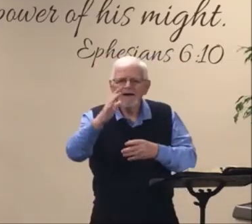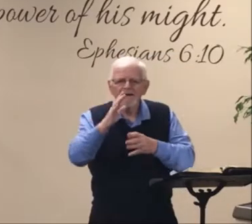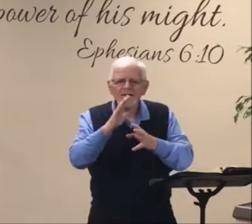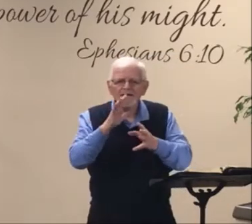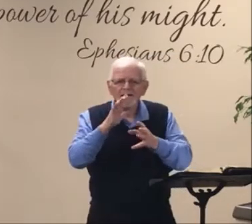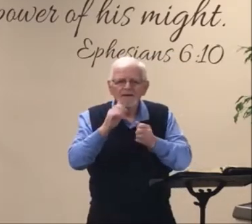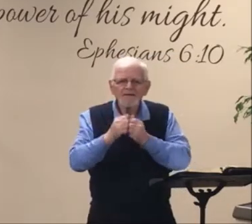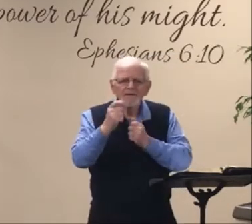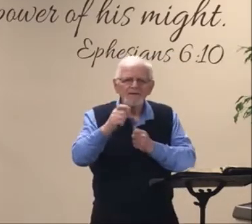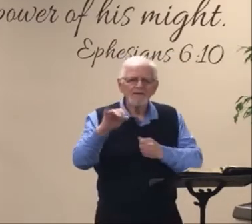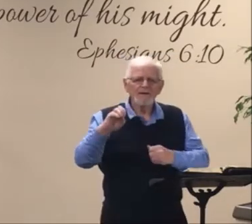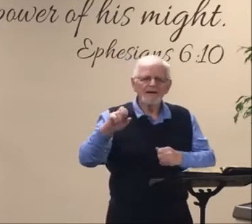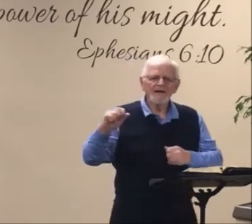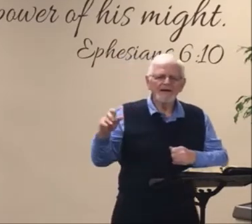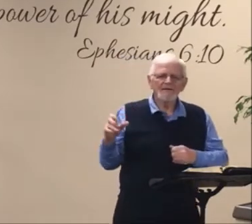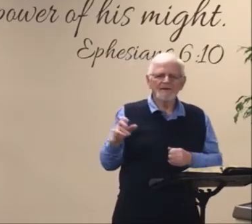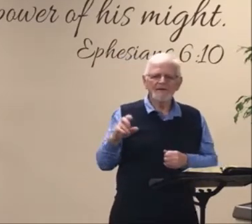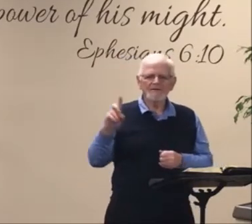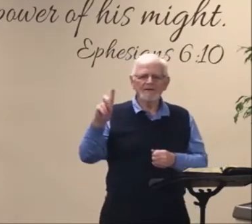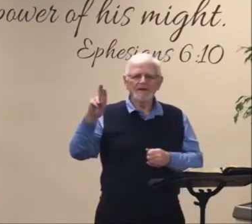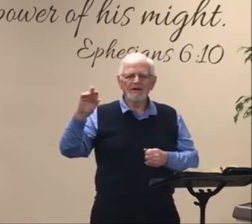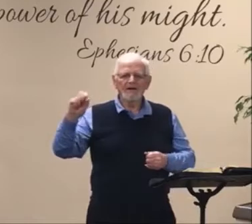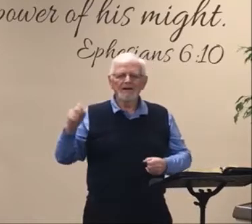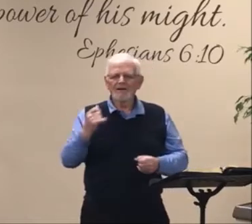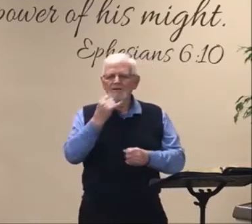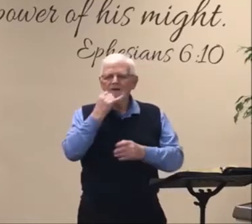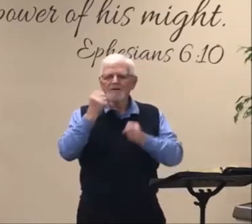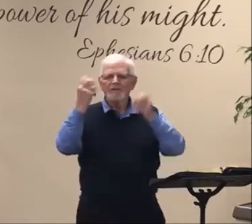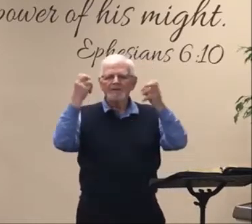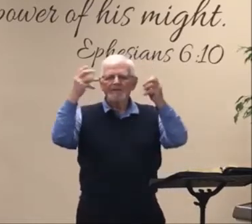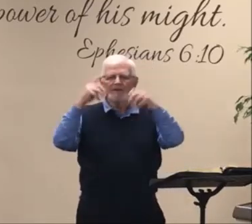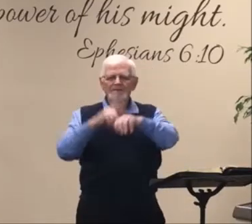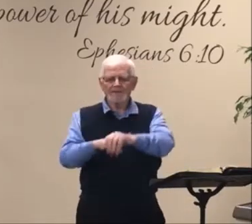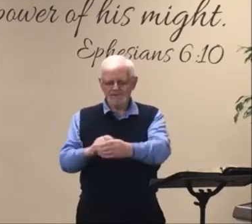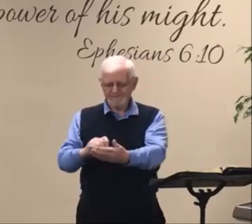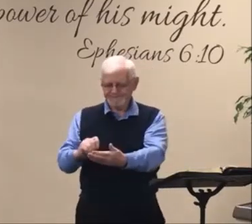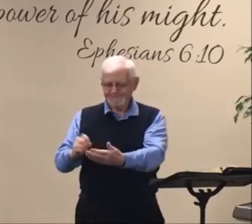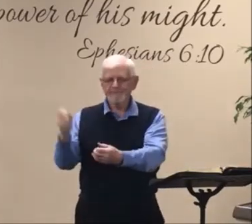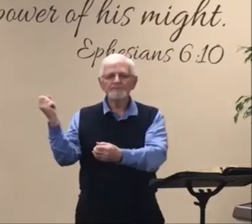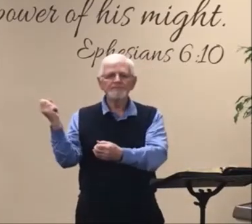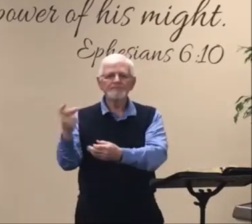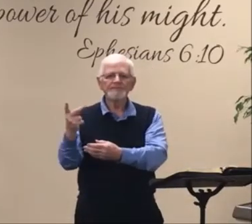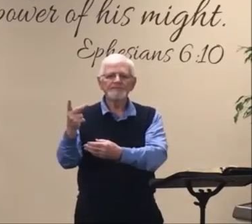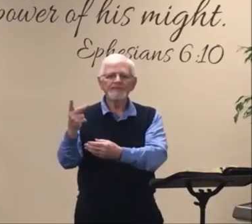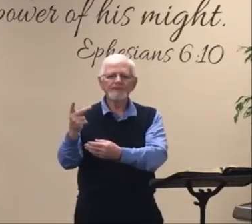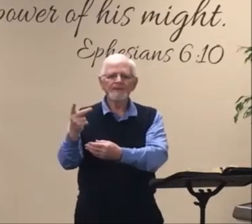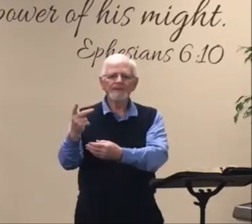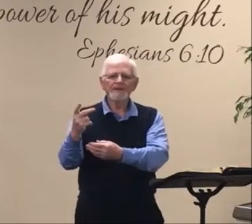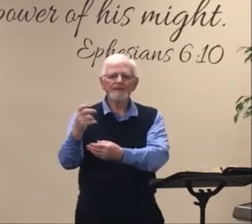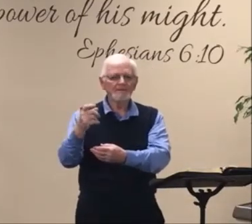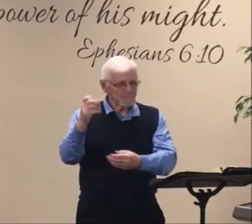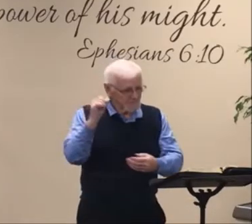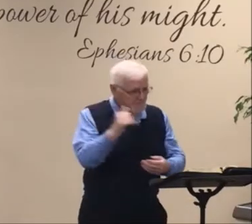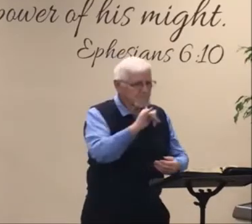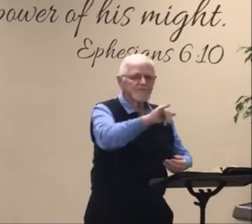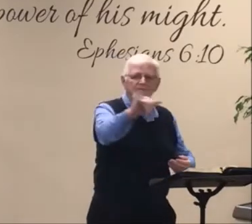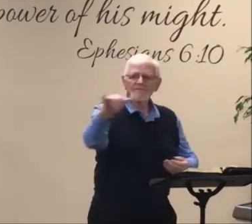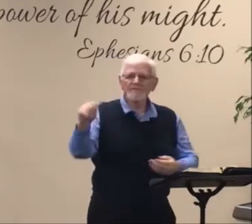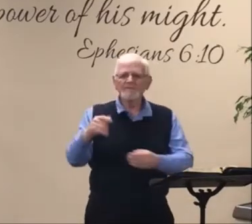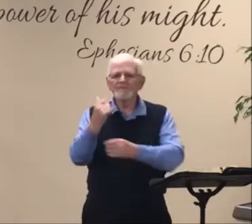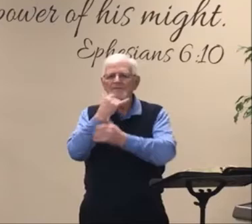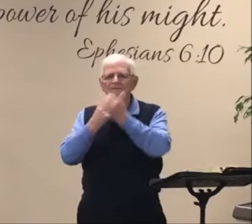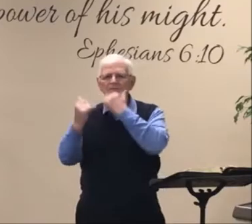Isaac Drake will be wrong from behind this pulpit frequently. Mark it down. It's okay. So will you.